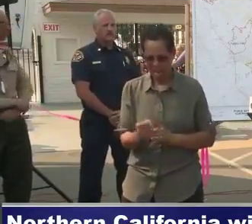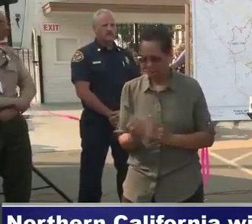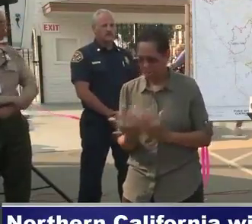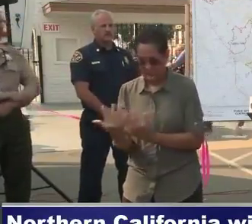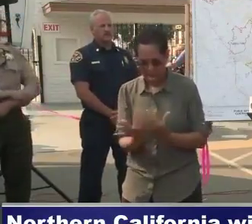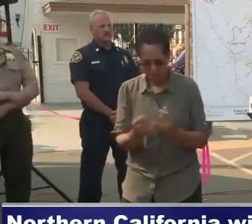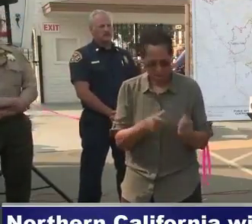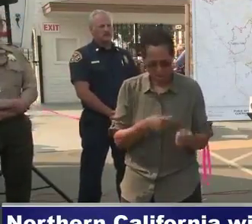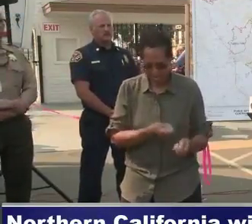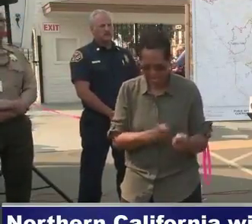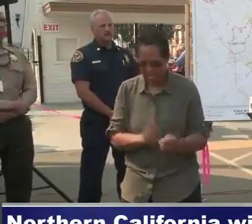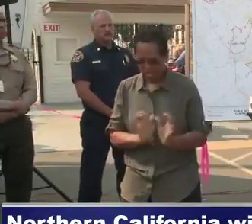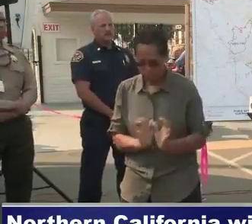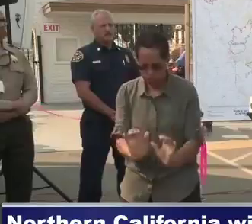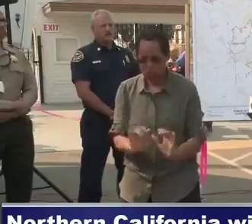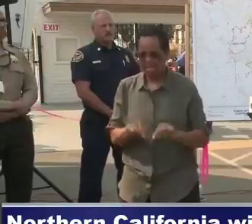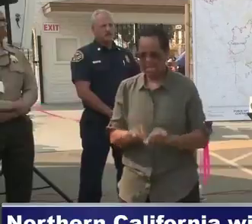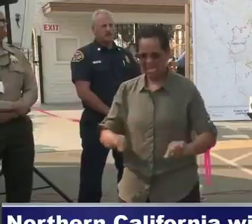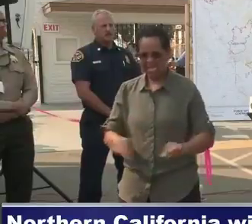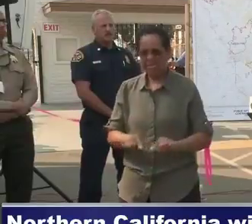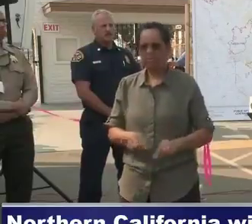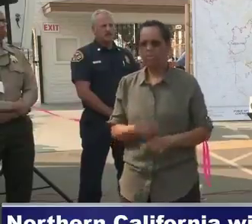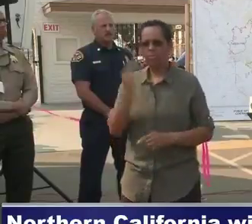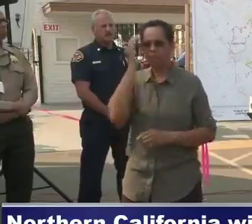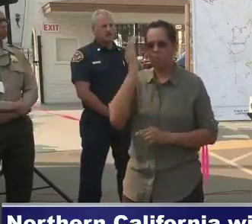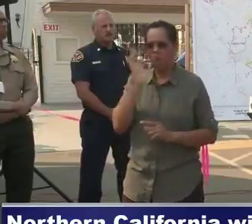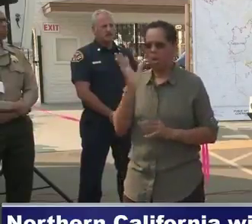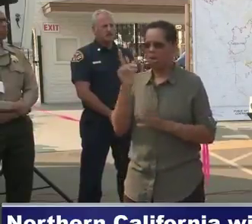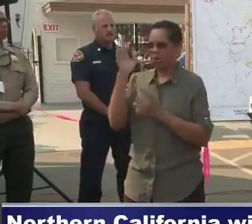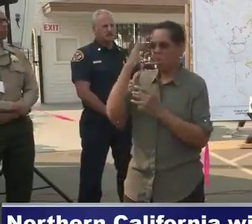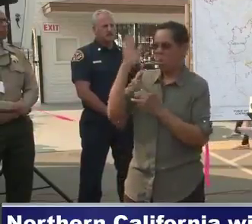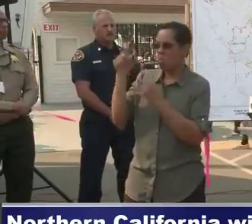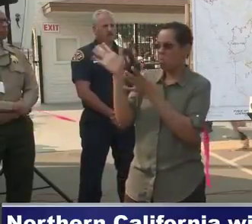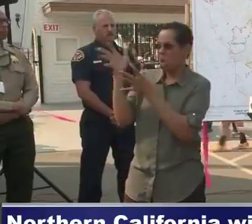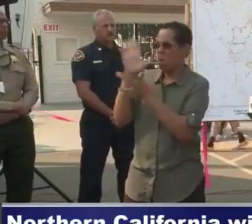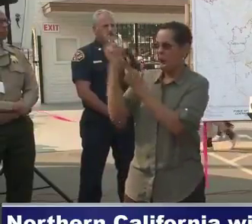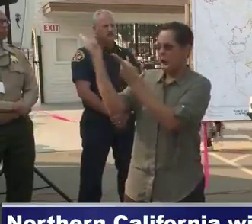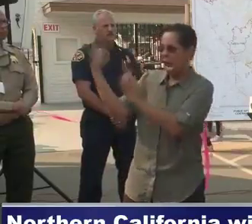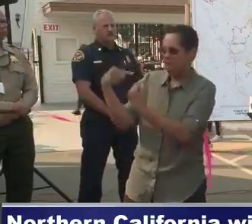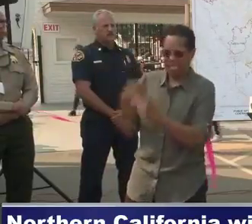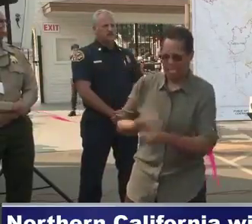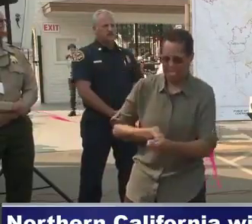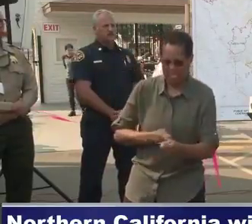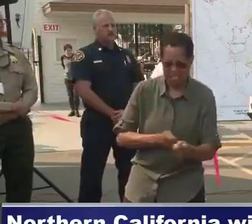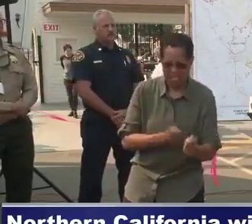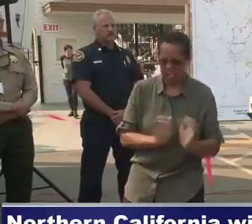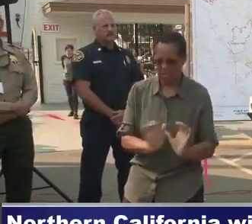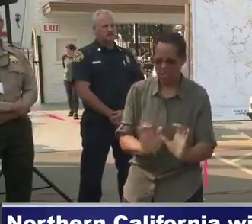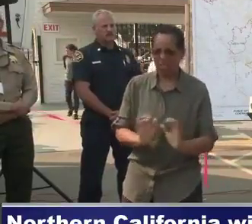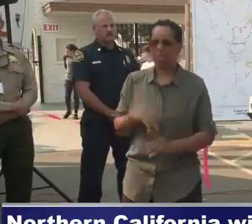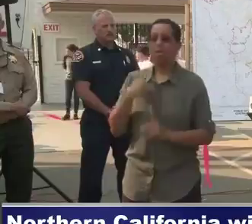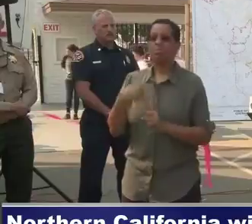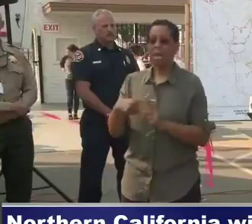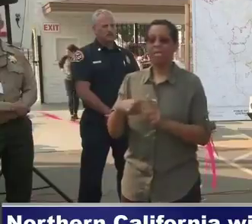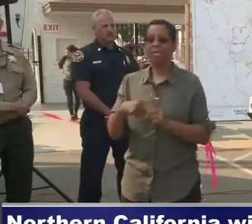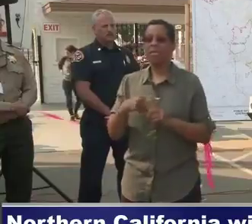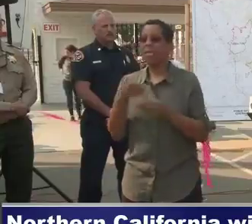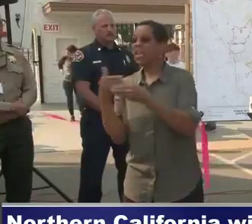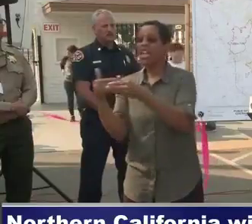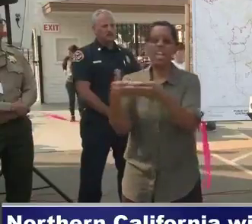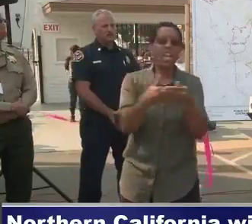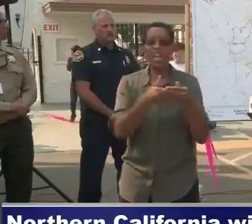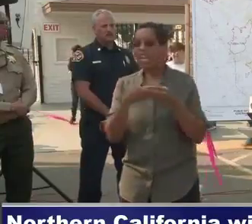And in addition to that, contingency planning for other communities outside of those fires and things that